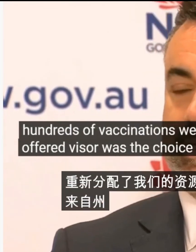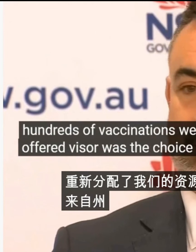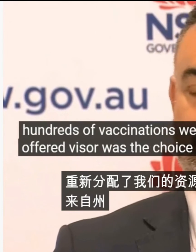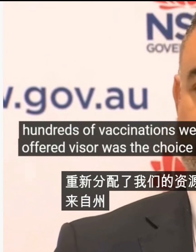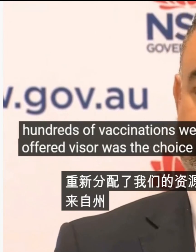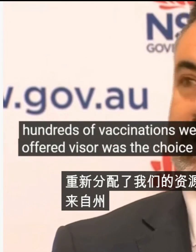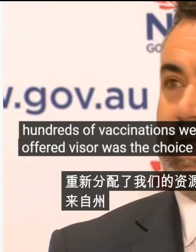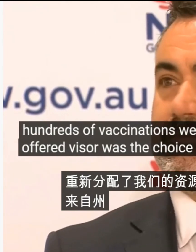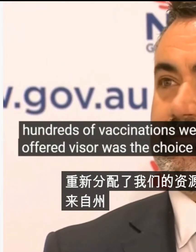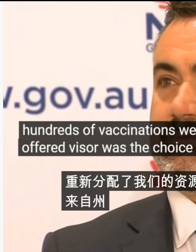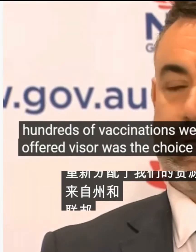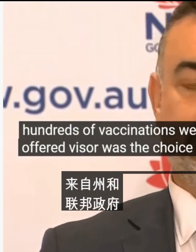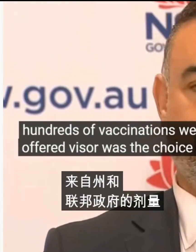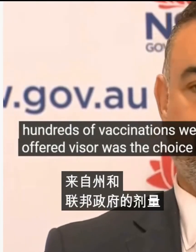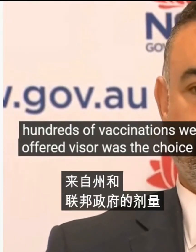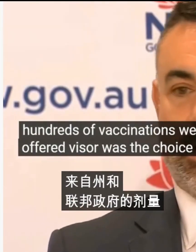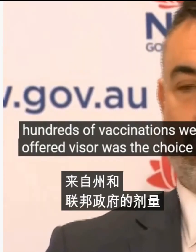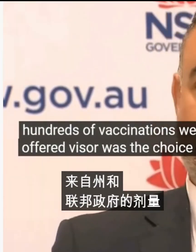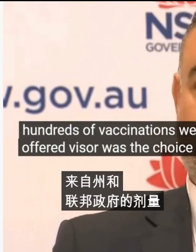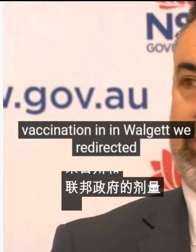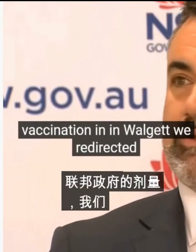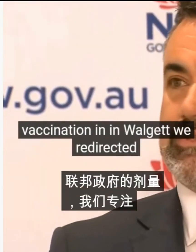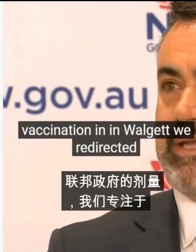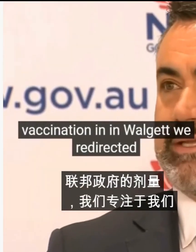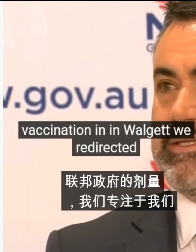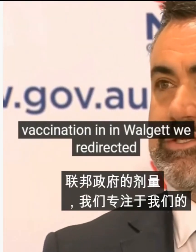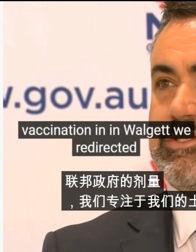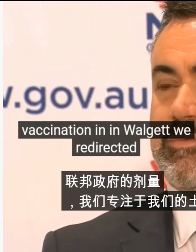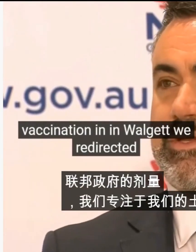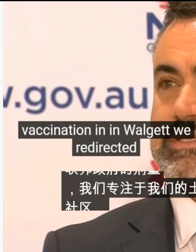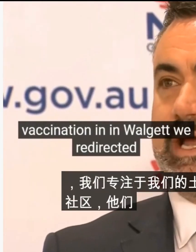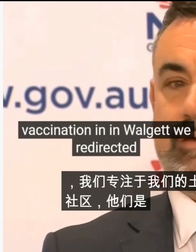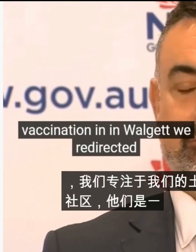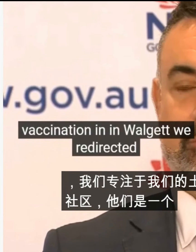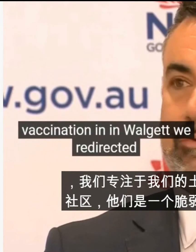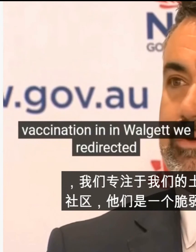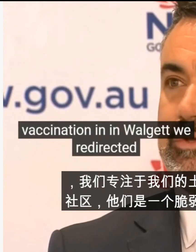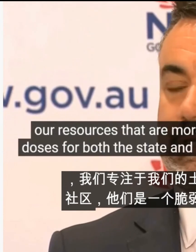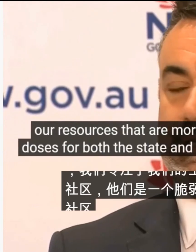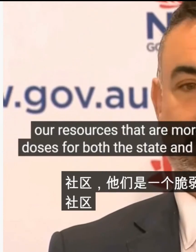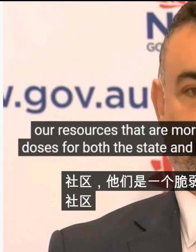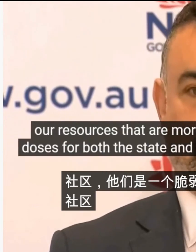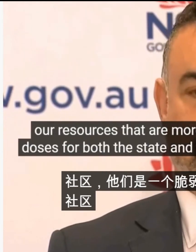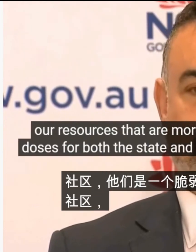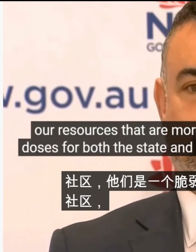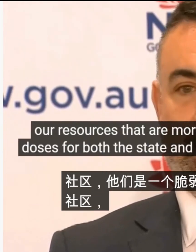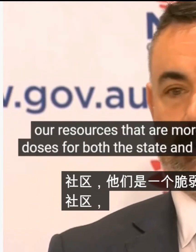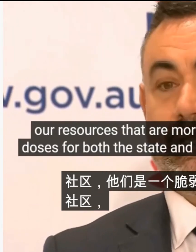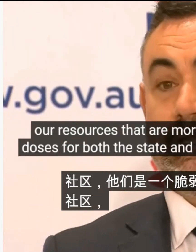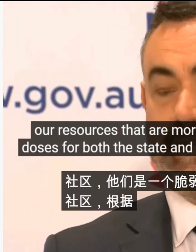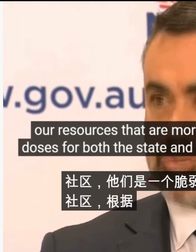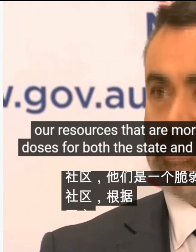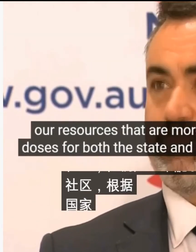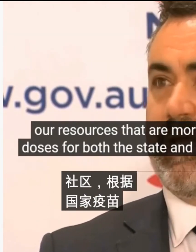more doses from both the state and the federal government. We're focused on our Indigenous communities. They are a vulnerable community, and they